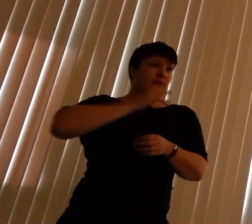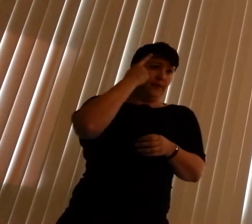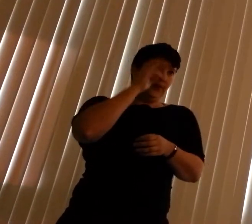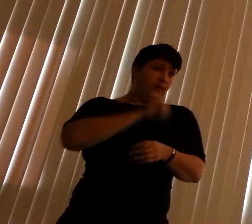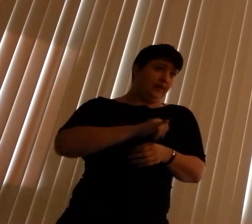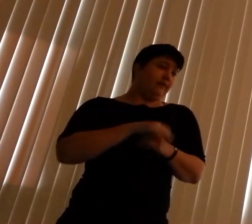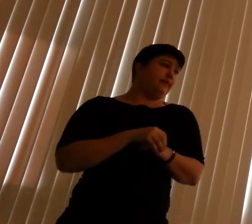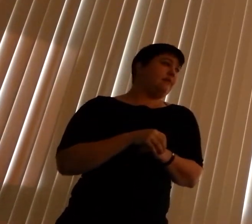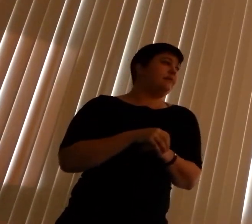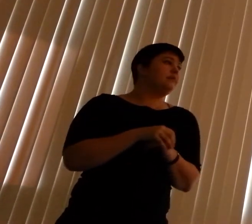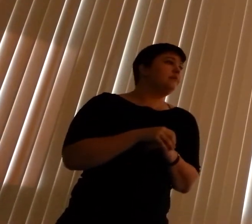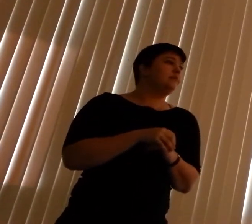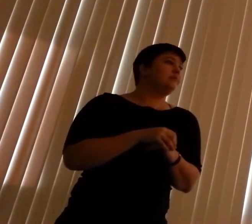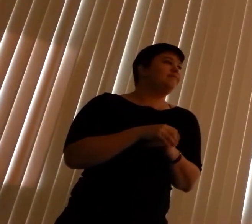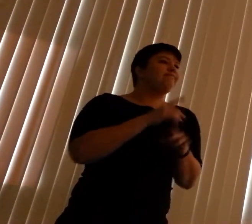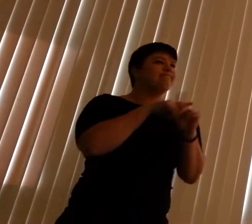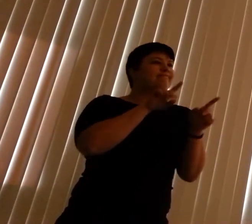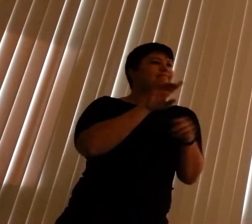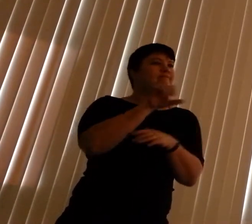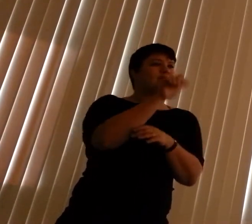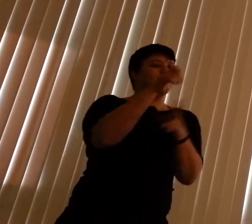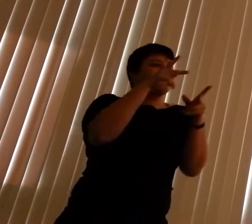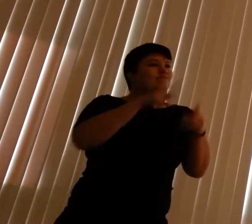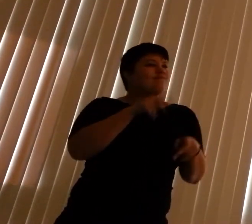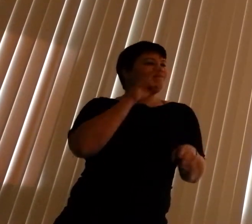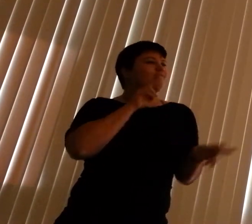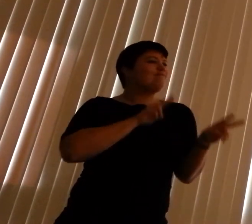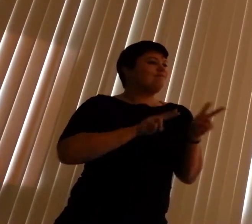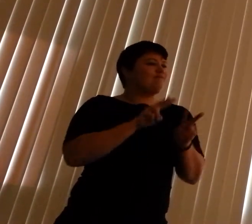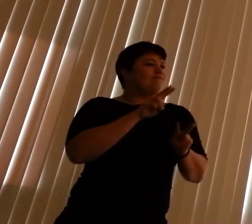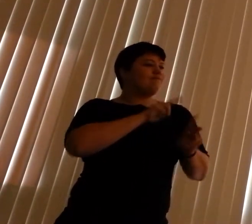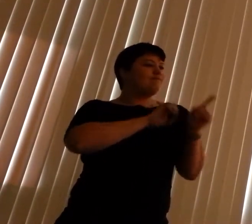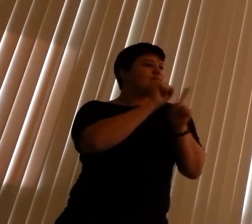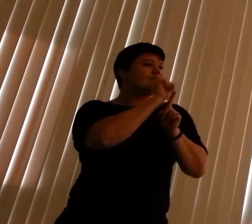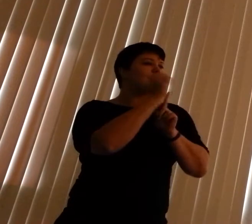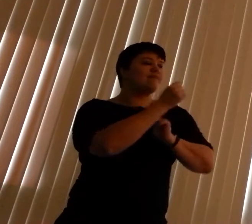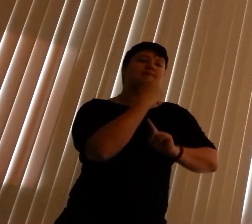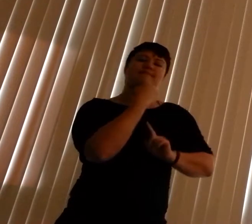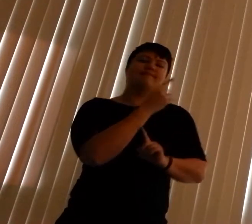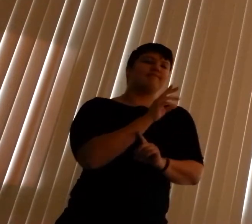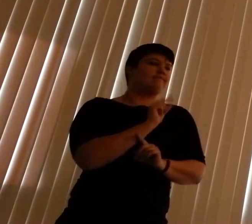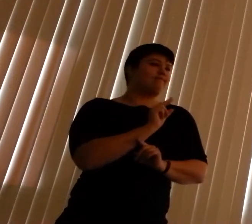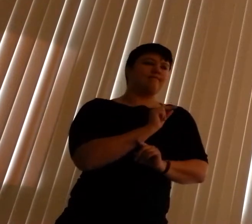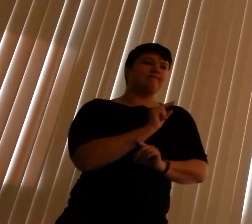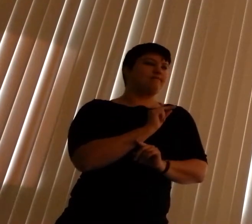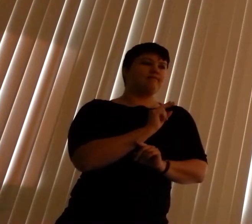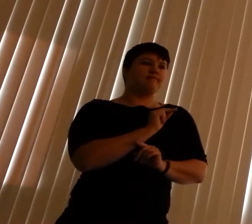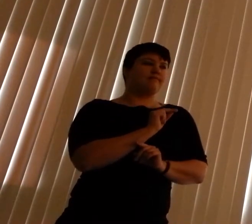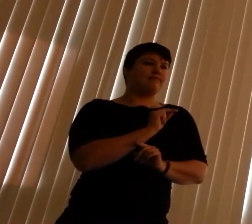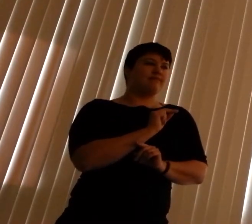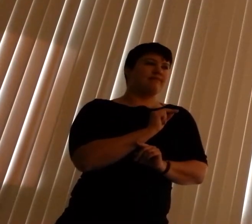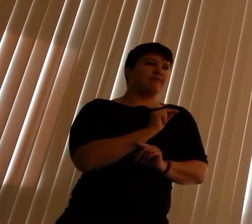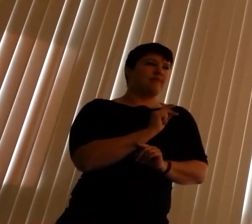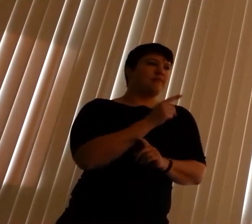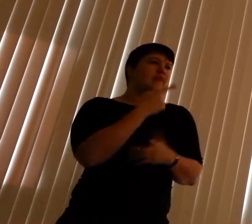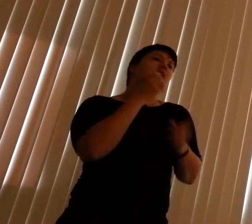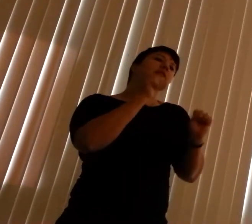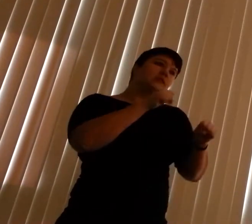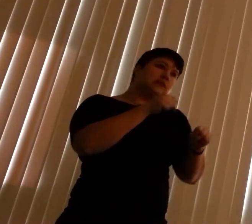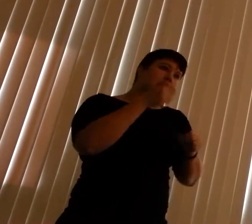But many others, including me, also say, in this case, save D straight